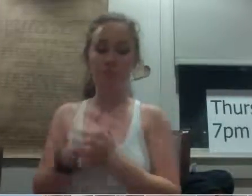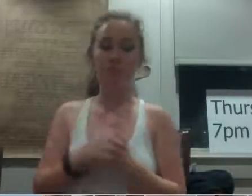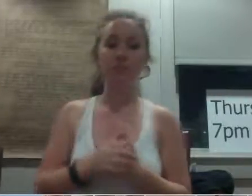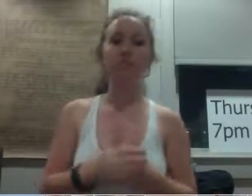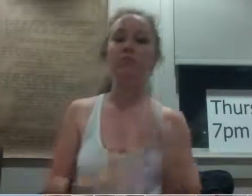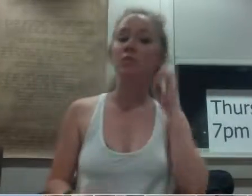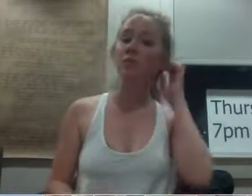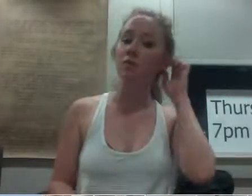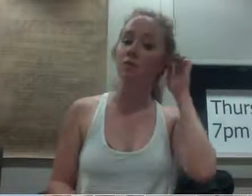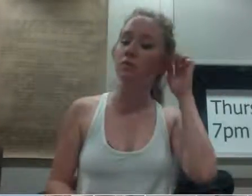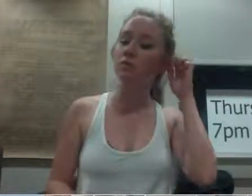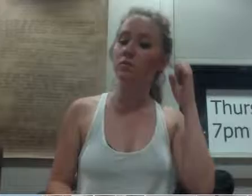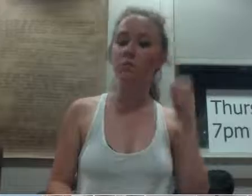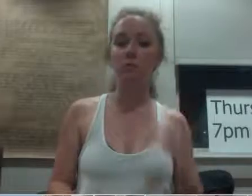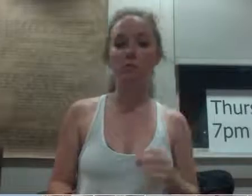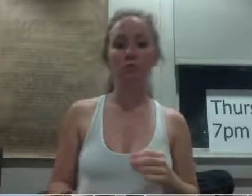from slave music,